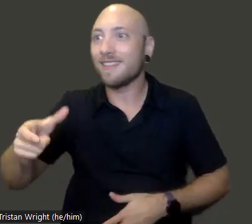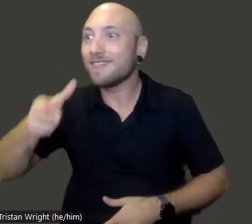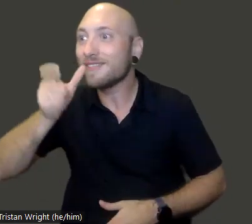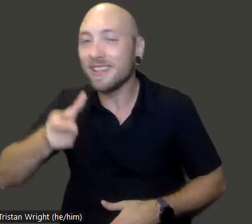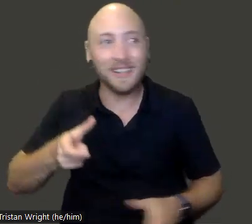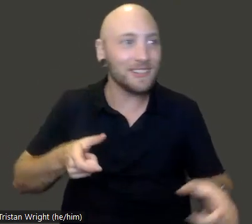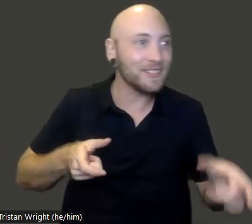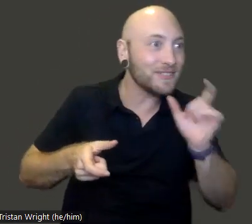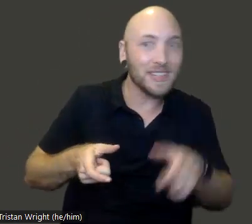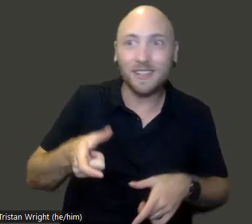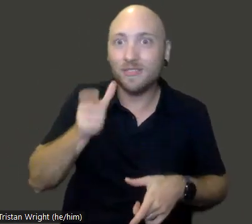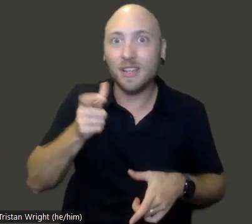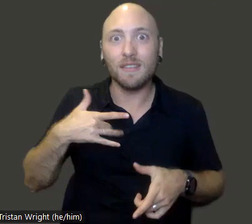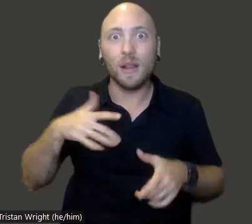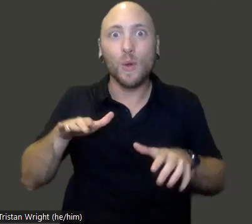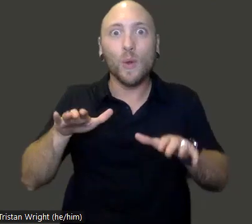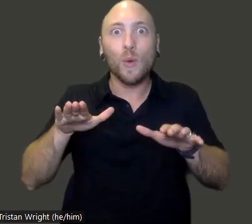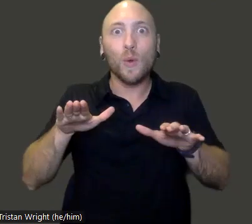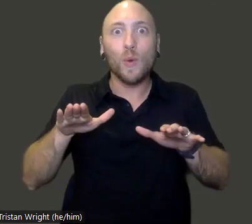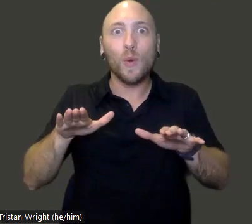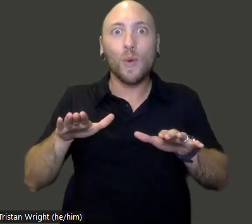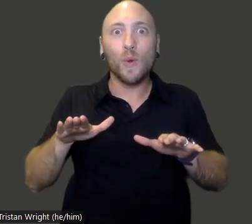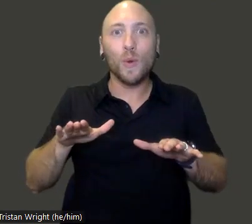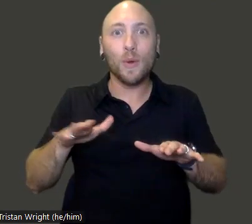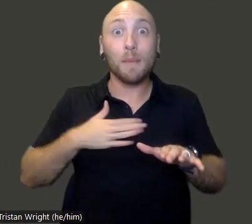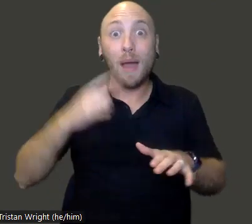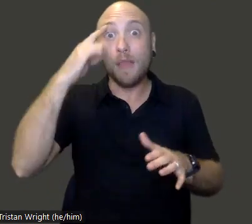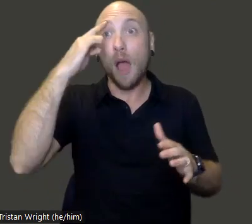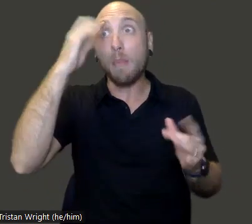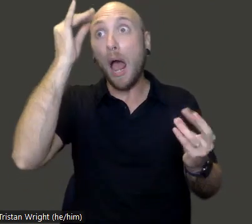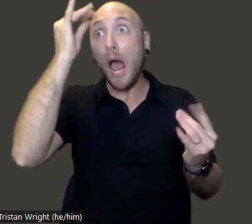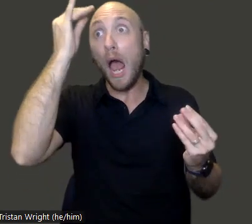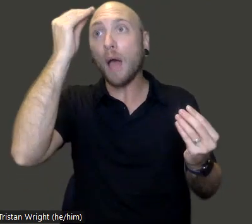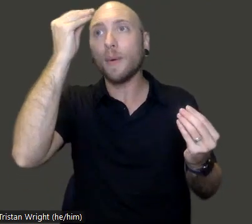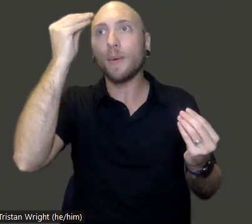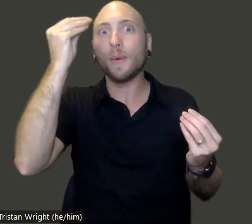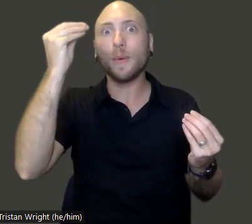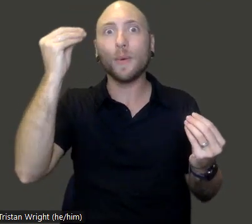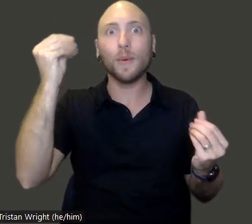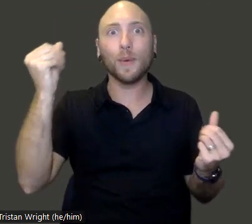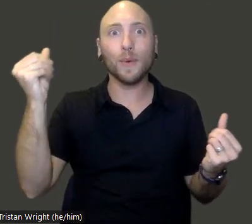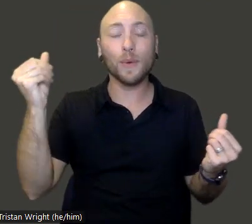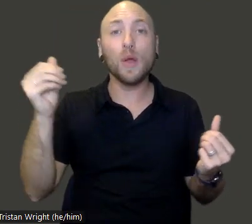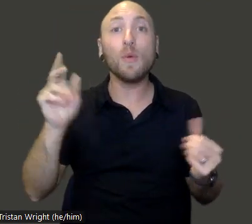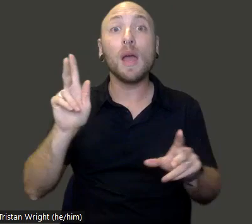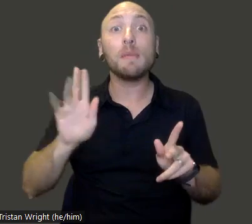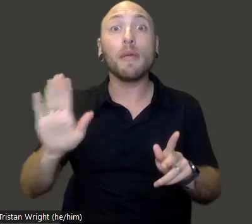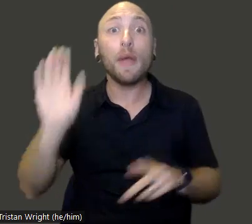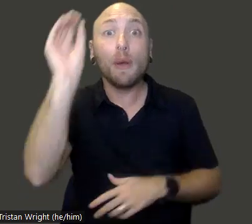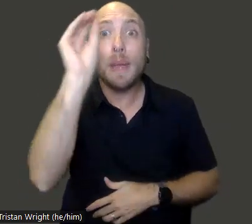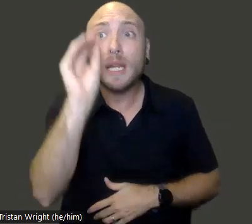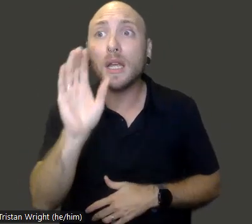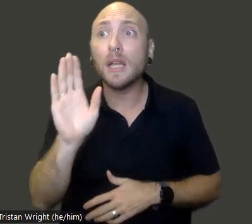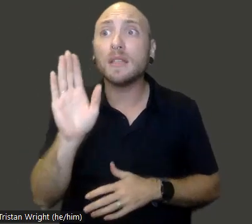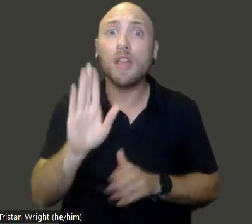know. And all of a sudden I wasn't thinking at 100 miles an hour about what everybody else was thinking about me or anything